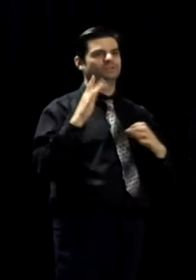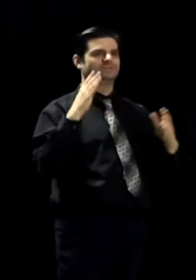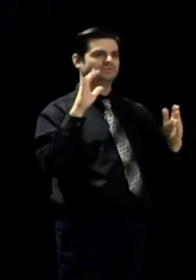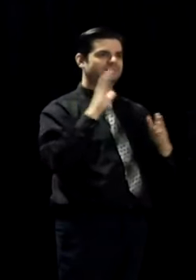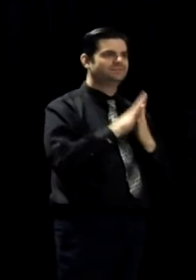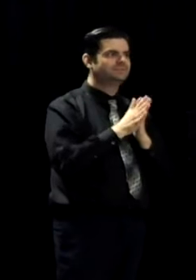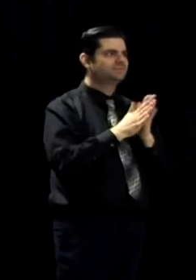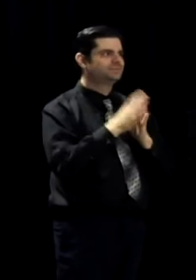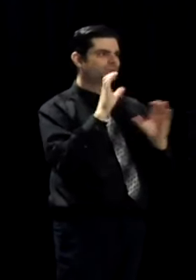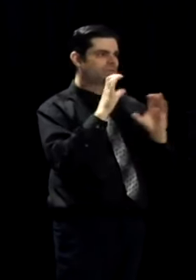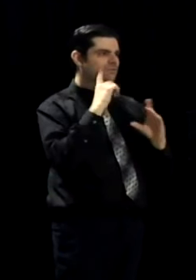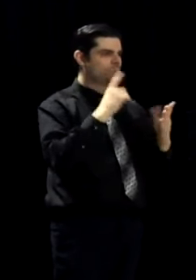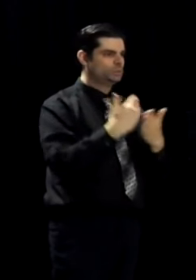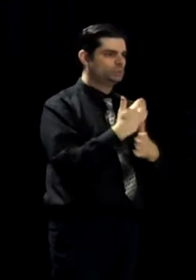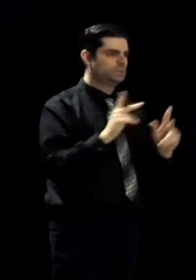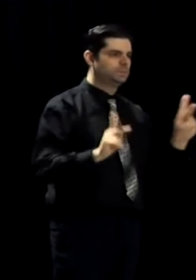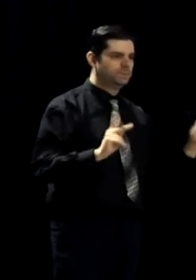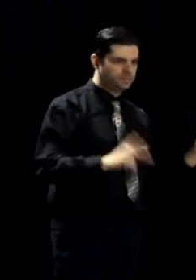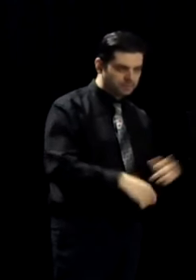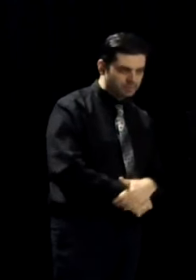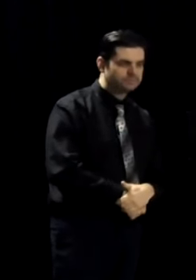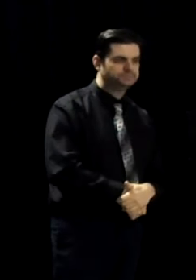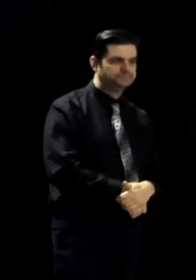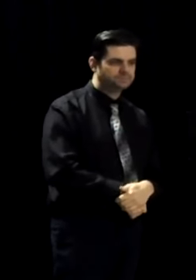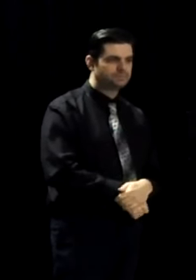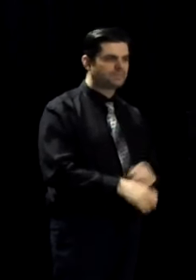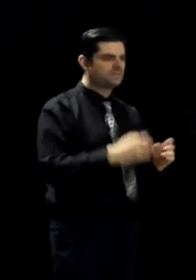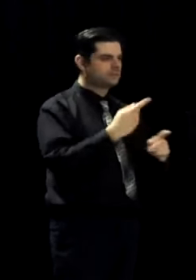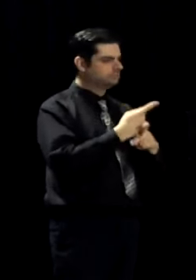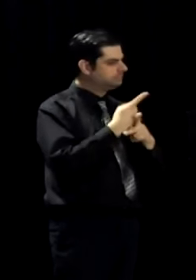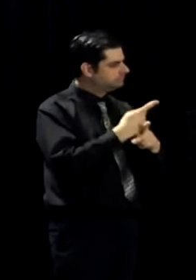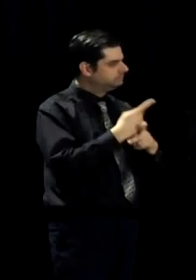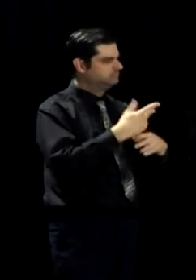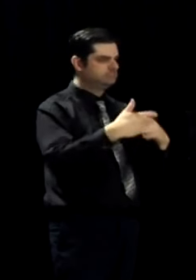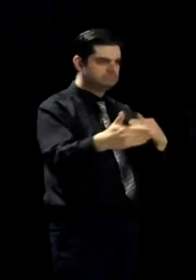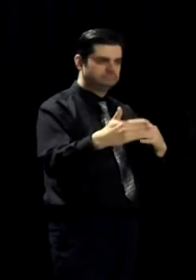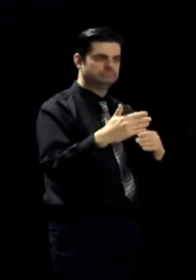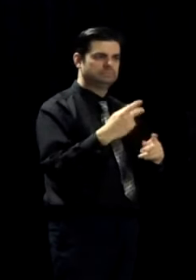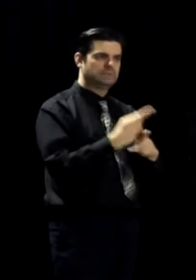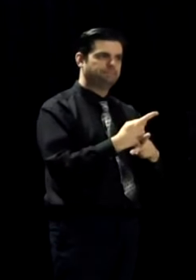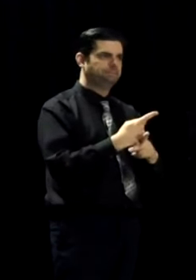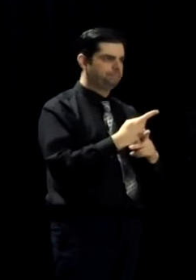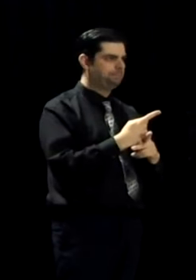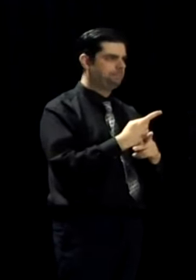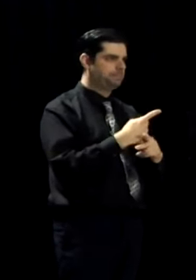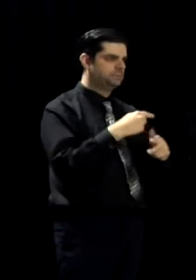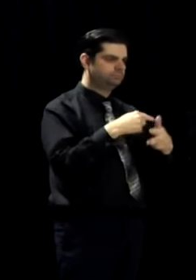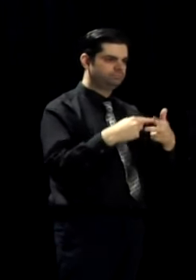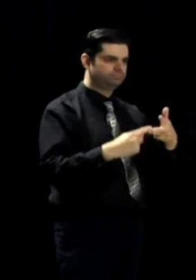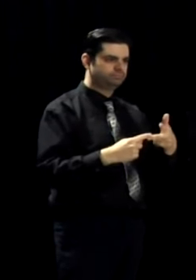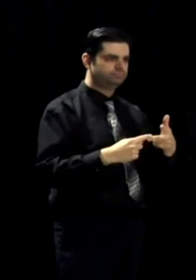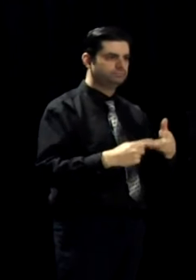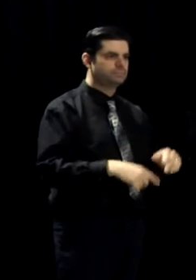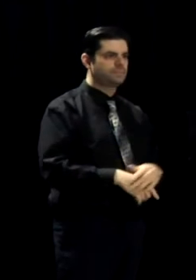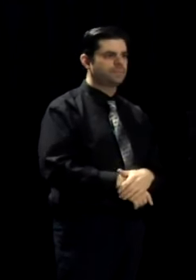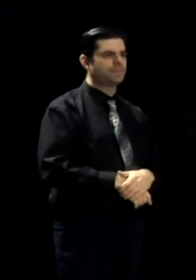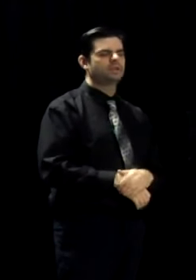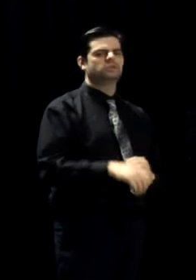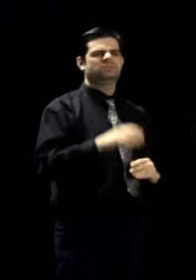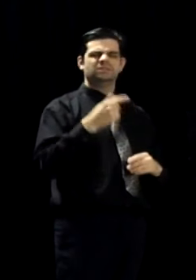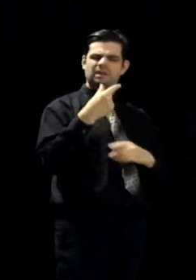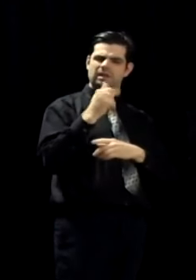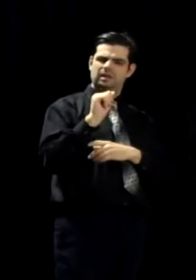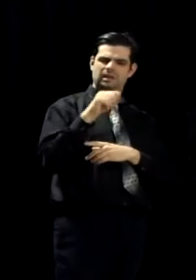to work off of this kind of workload moving forward, and we will. Gaps in the investigation. I'm going to give you some gaps right